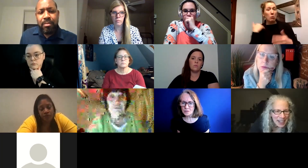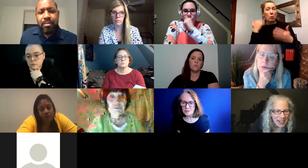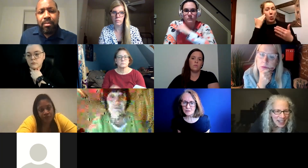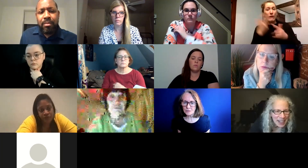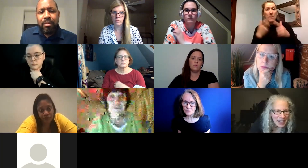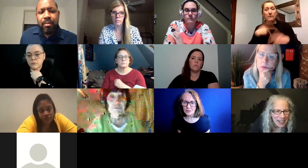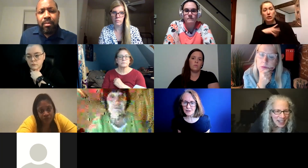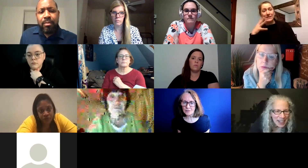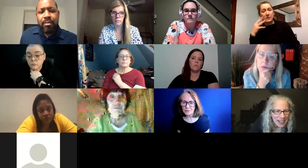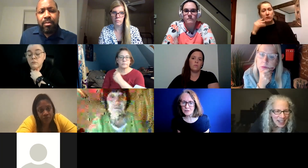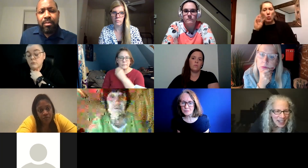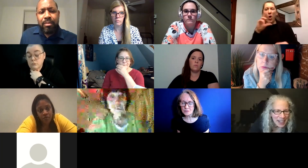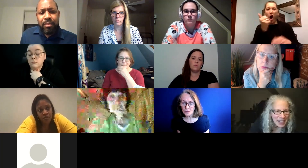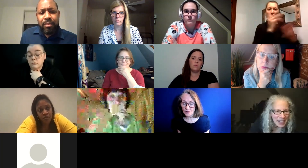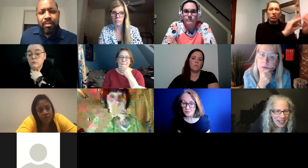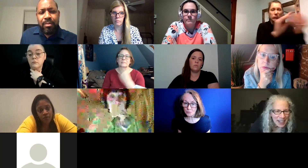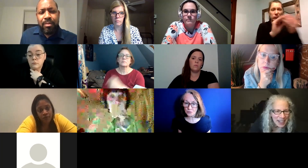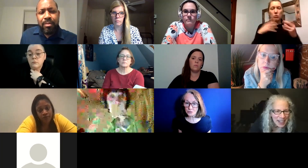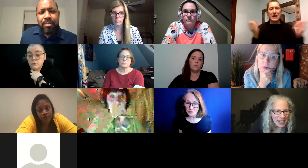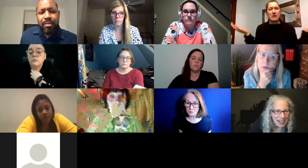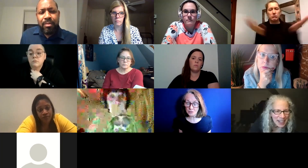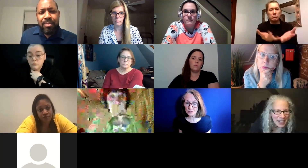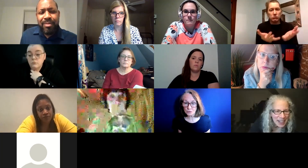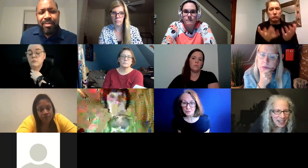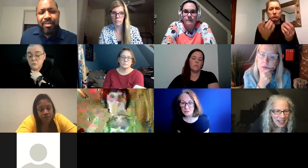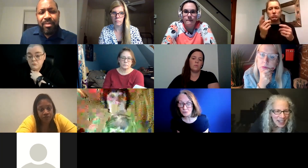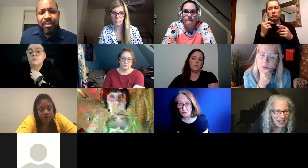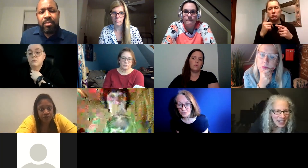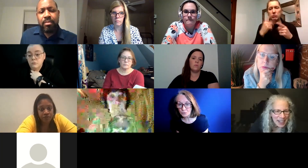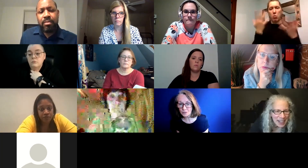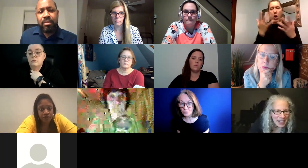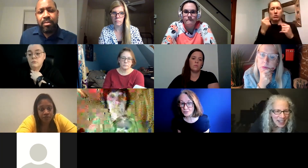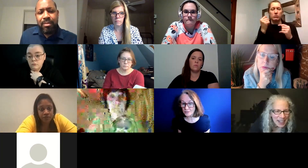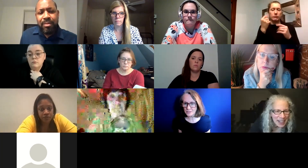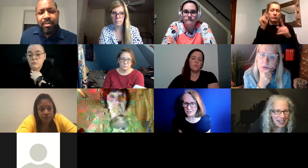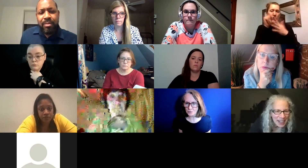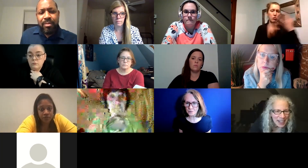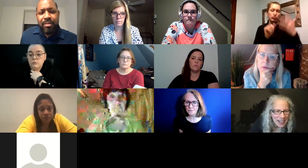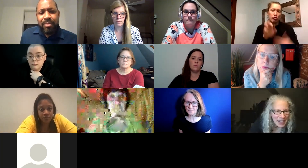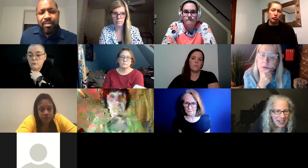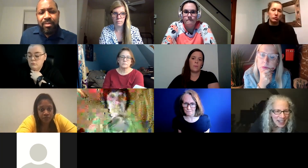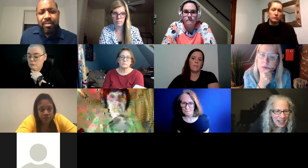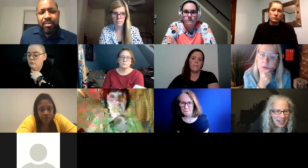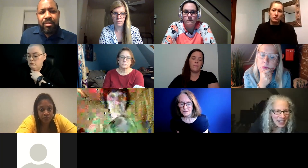Maybe we have some thoughts from personal experience or things that we've heard that we can bring to the table.